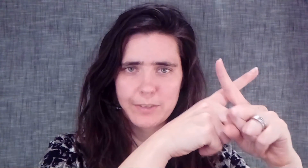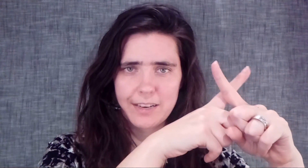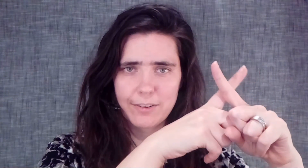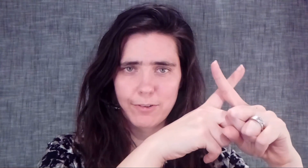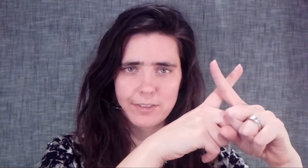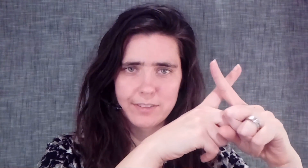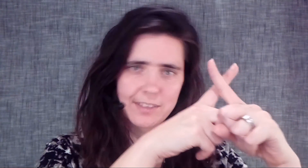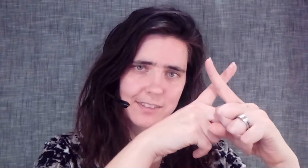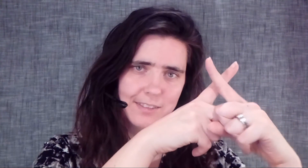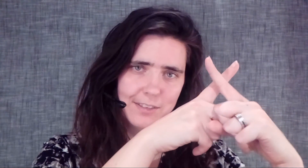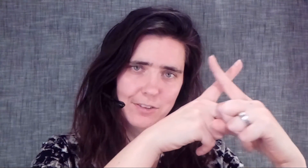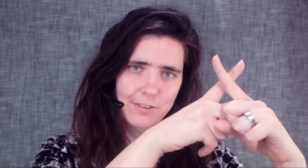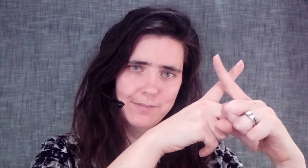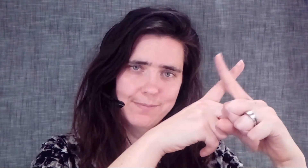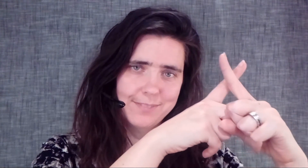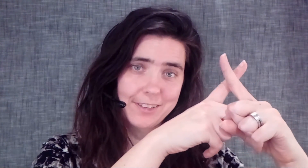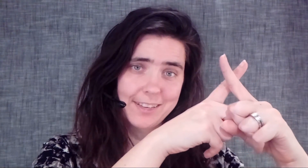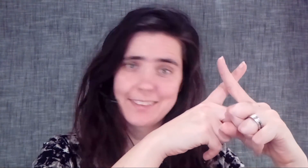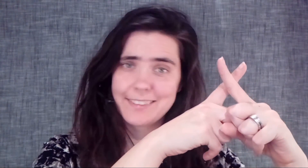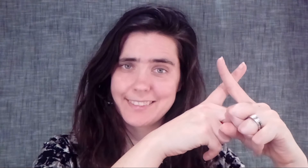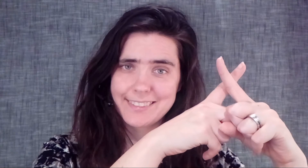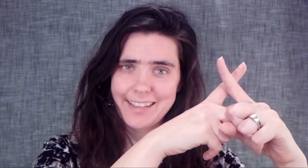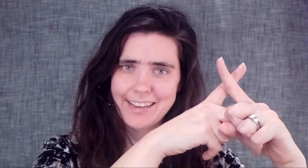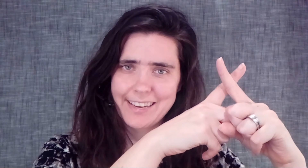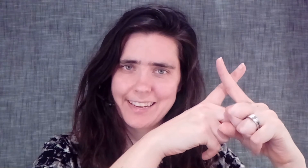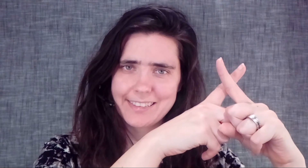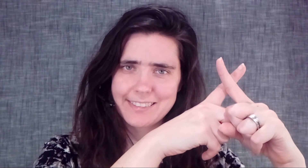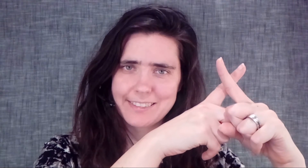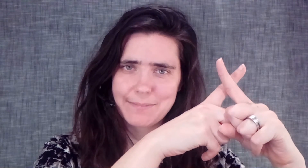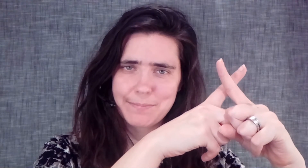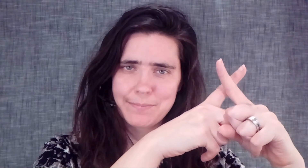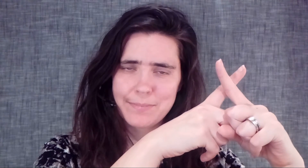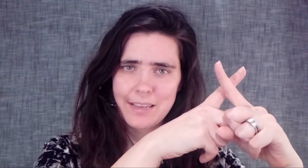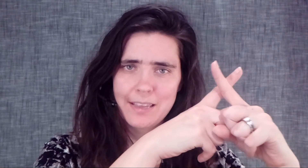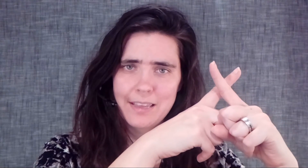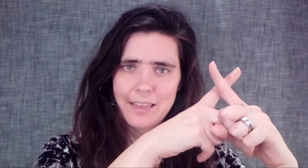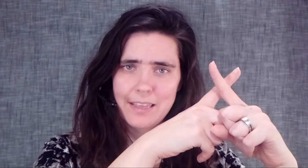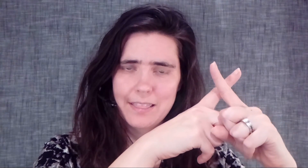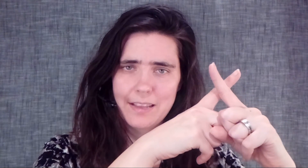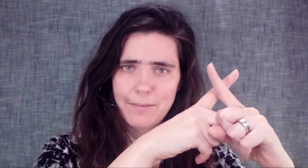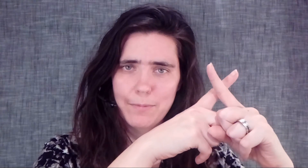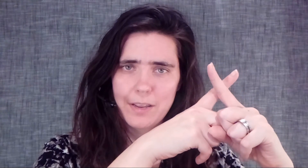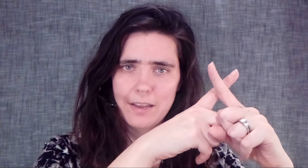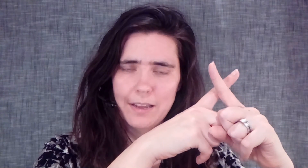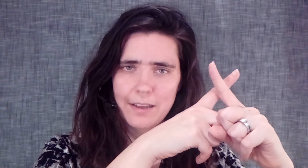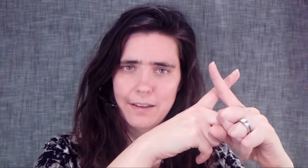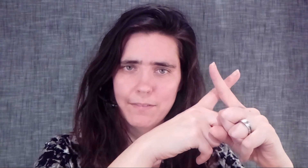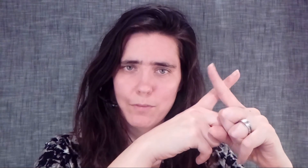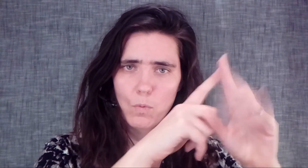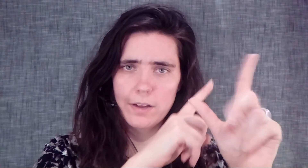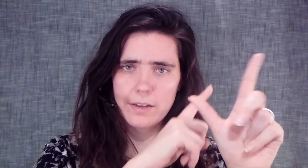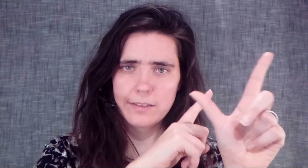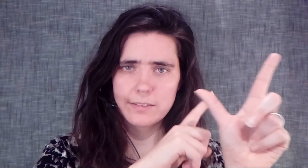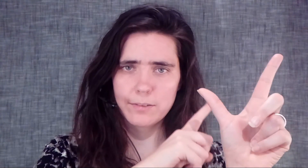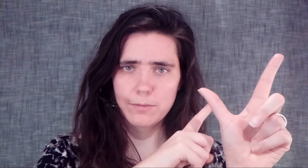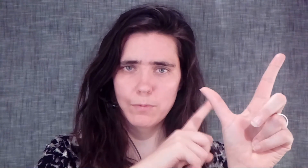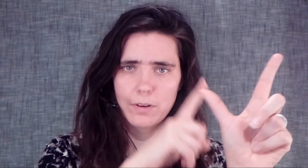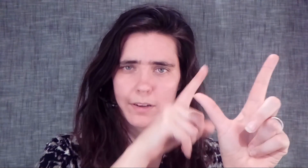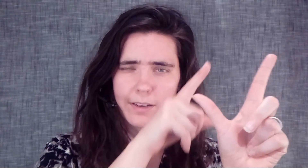then cross against each other, looking just like an X. And then we have Y, so Y, you